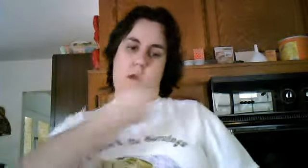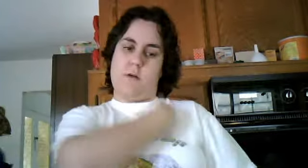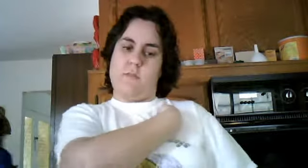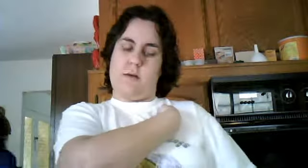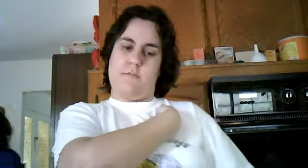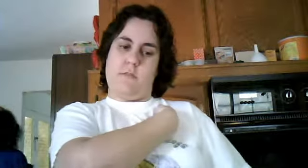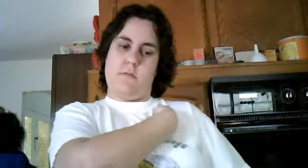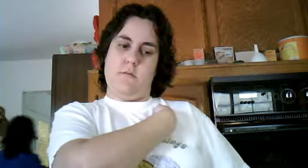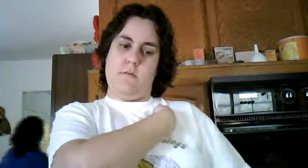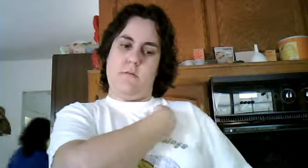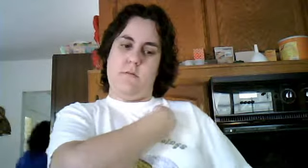Ourselves.